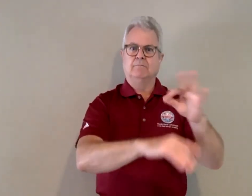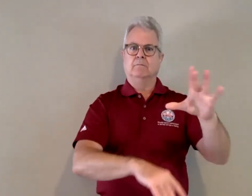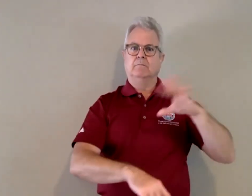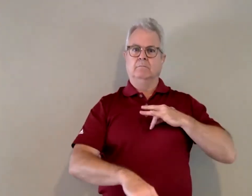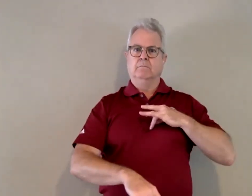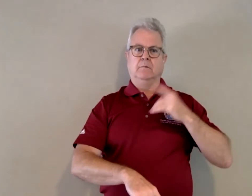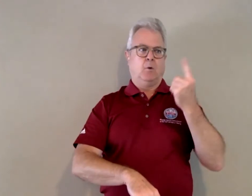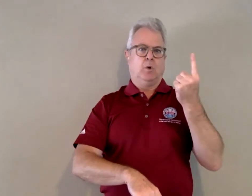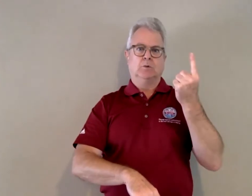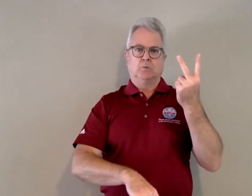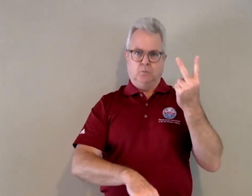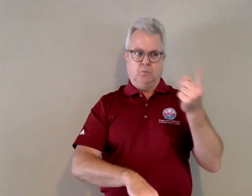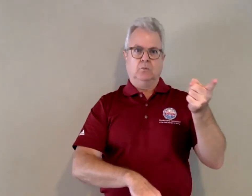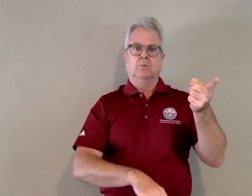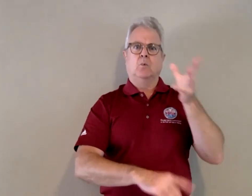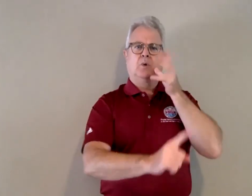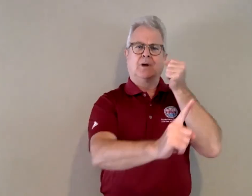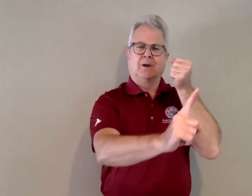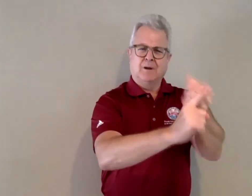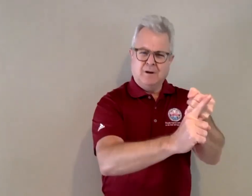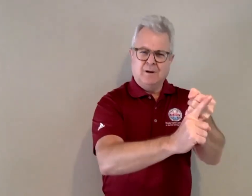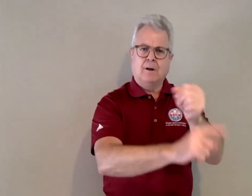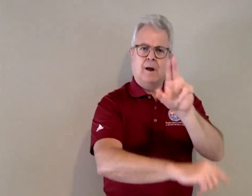give it to the people who are vaccinated in the next town.